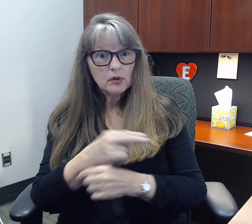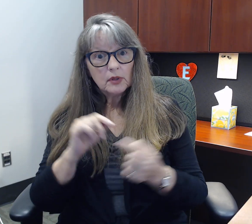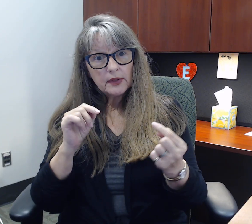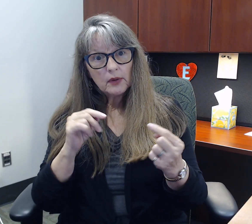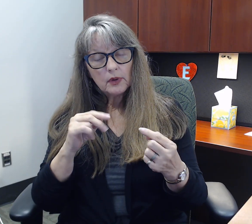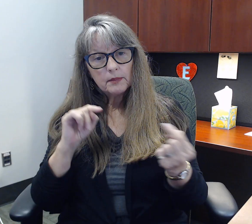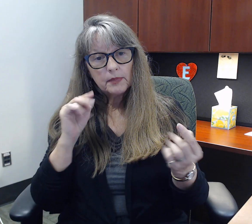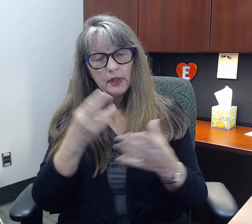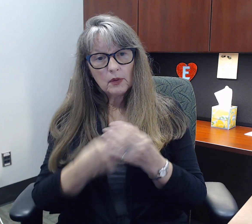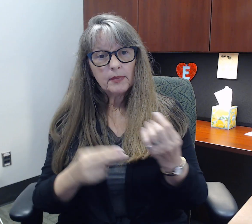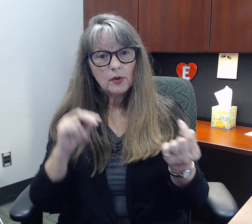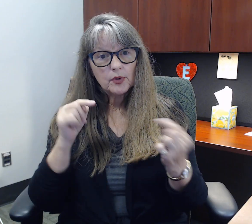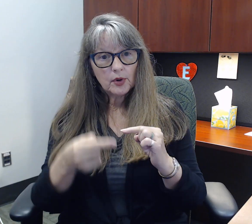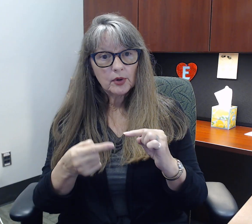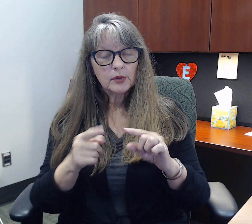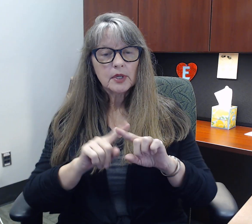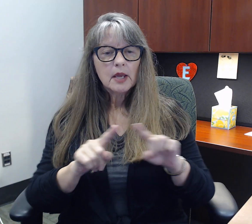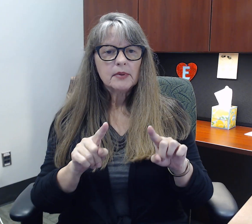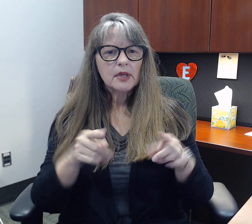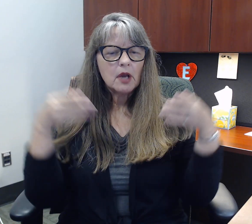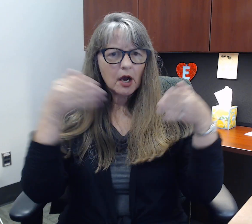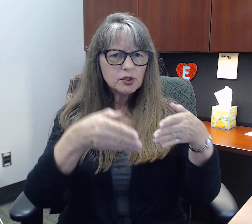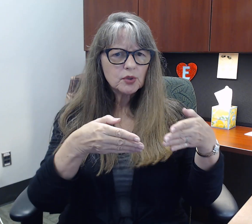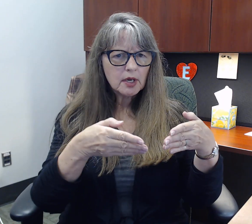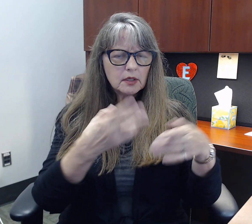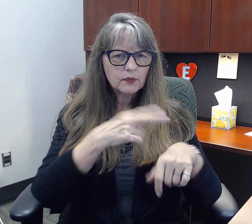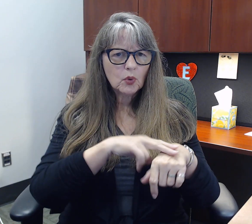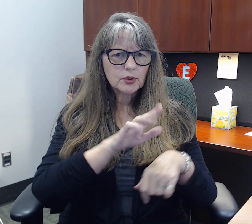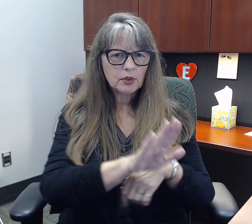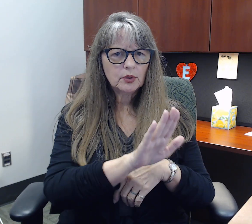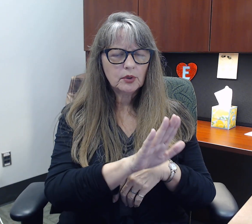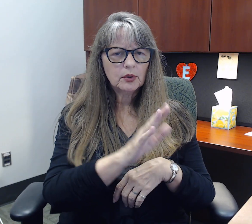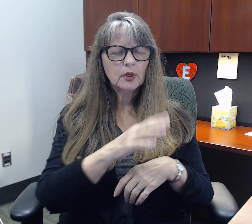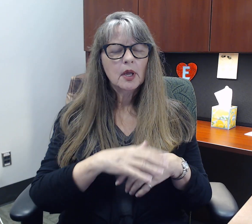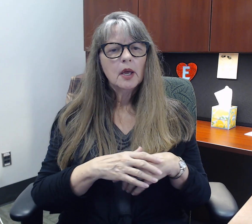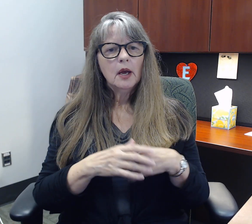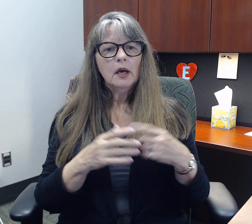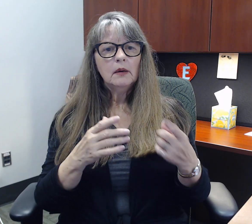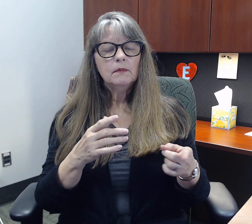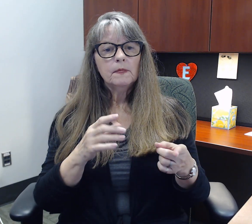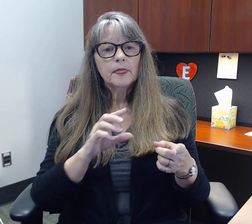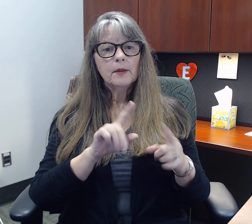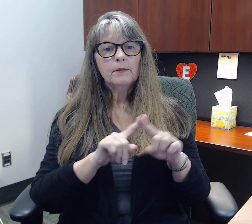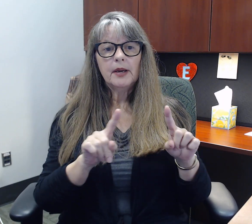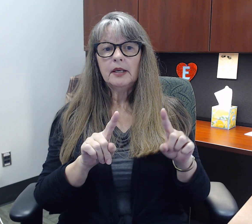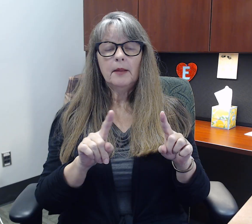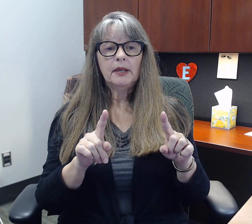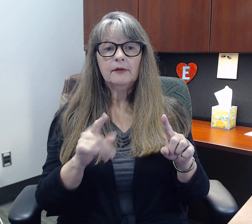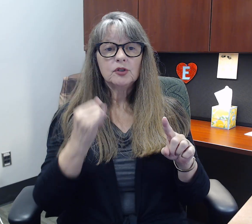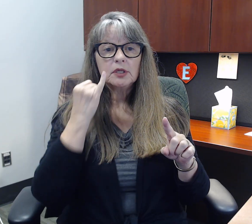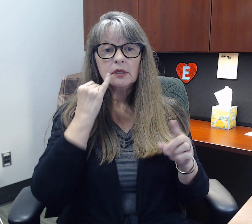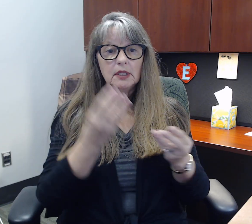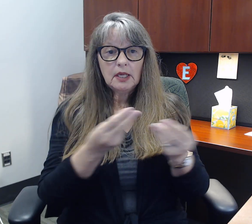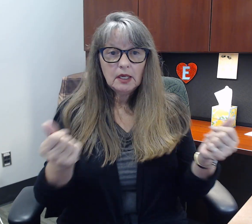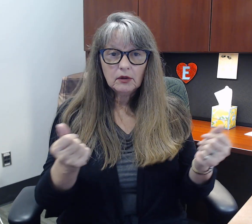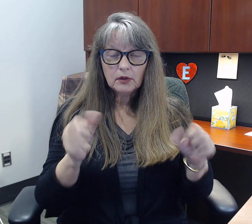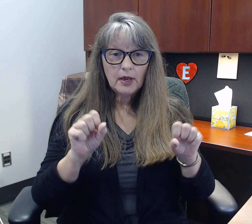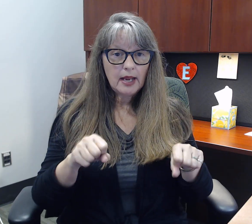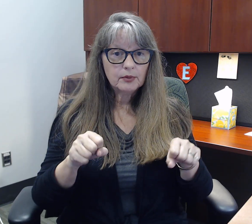and they were both hurt. But they concentrated, of course, on her. But I mean, if she can heal and able to